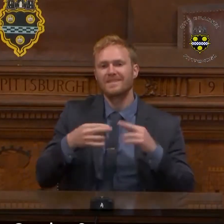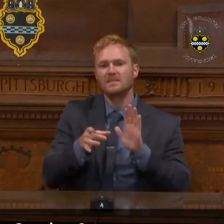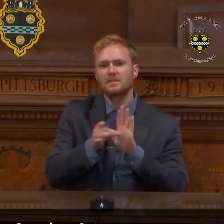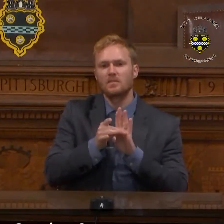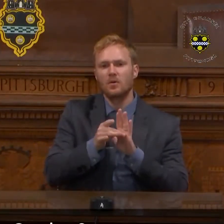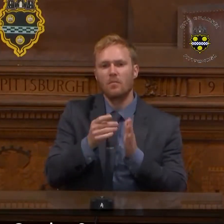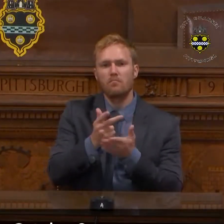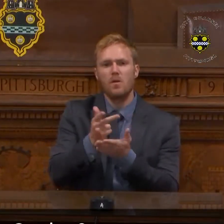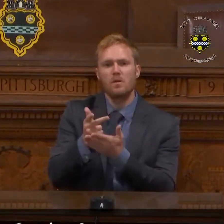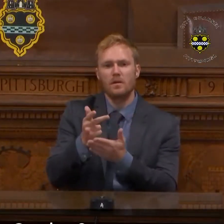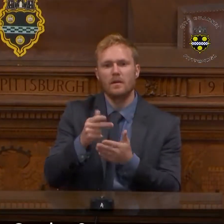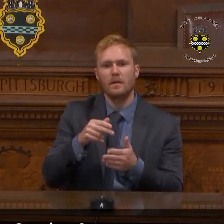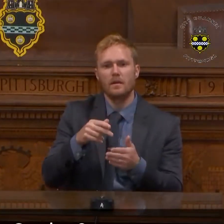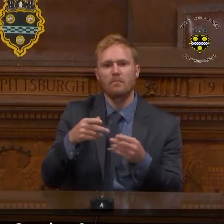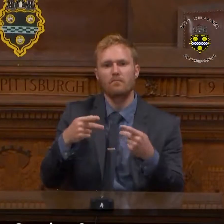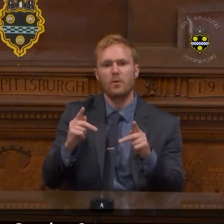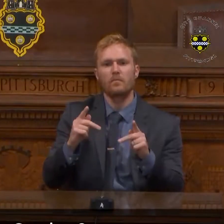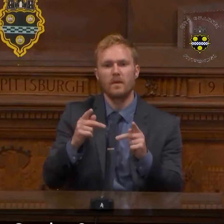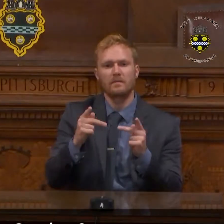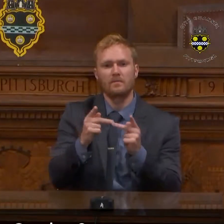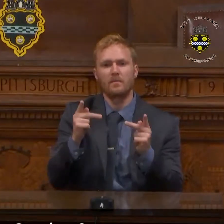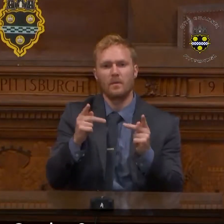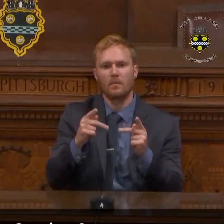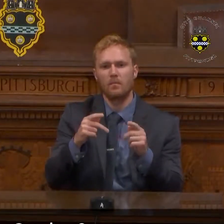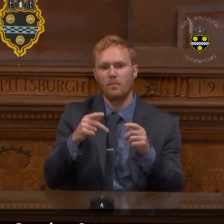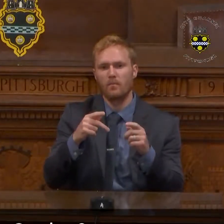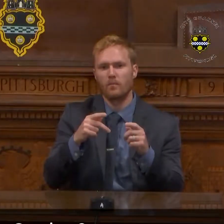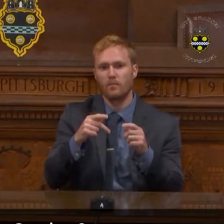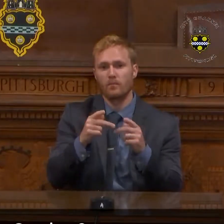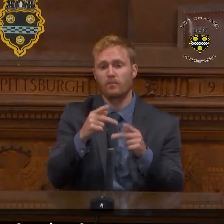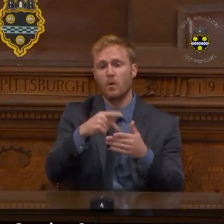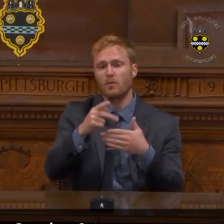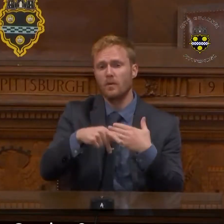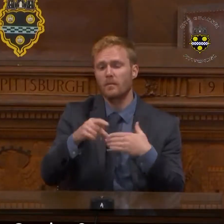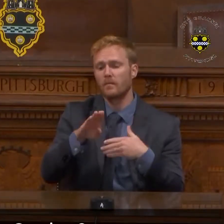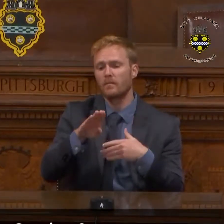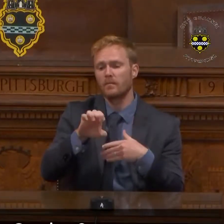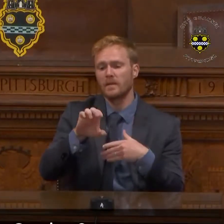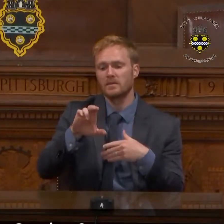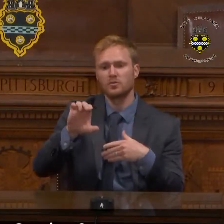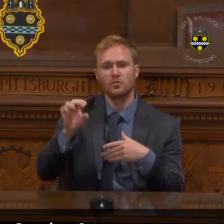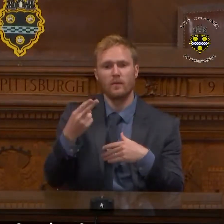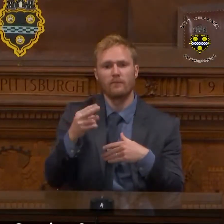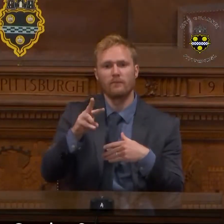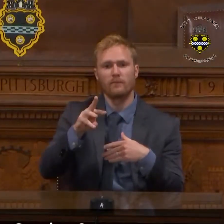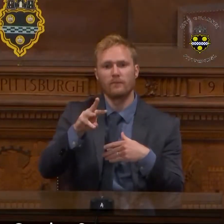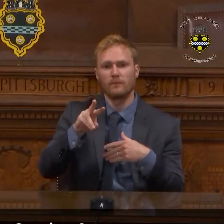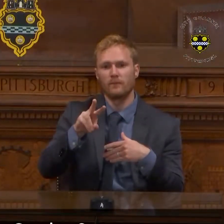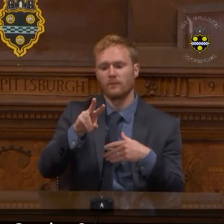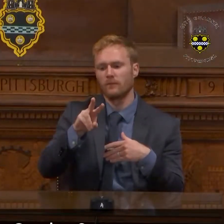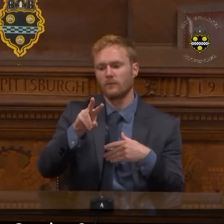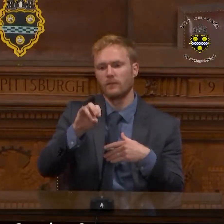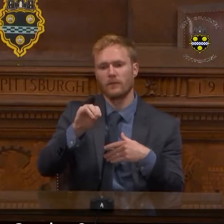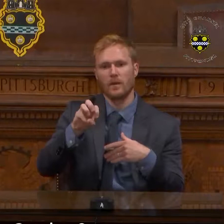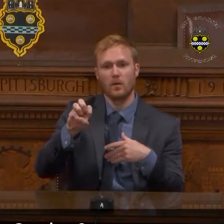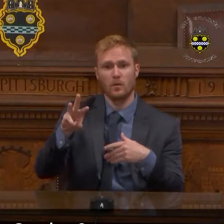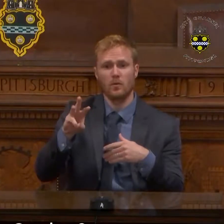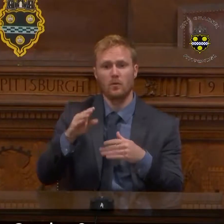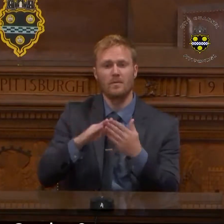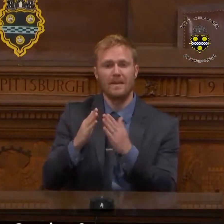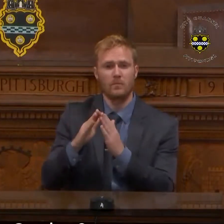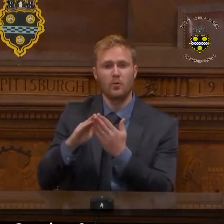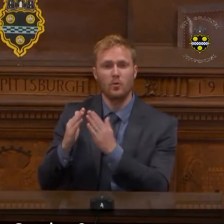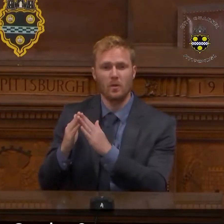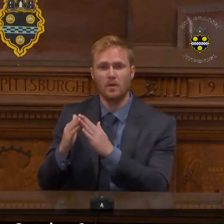Beachview neighborhood pursuant to Pittsburgh Code Chapter 549, so as to amend the streets